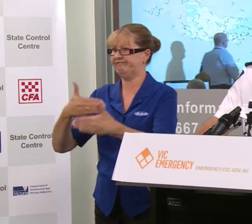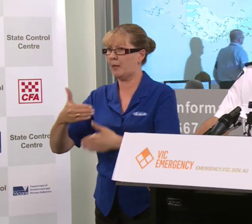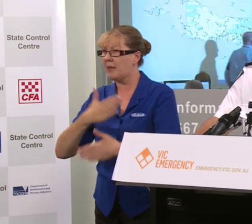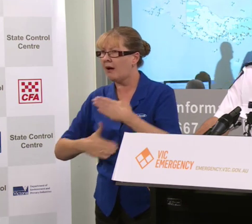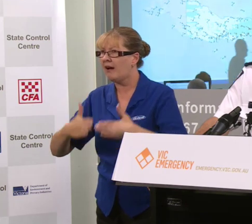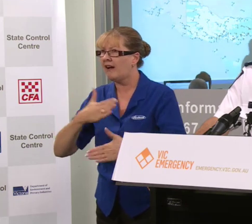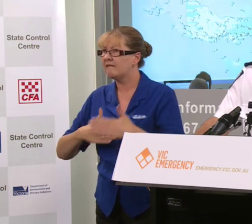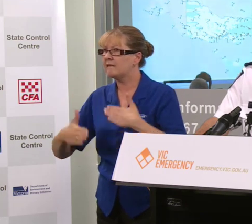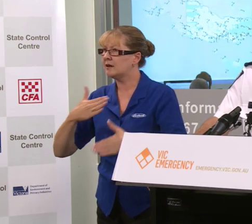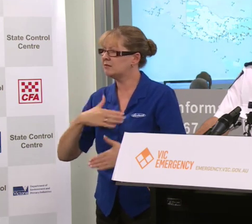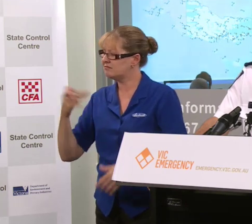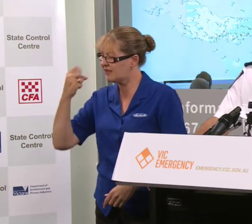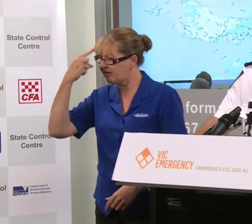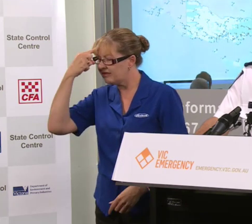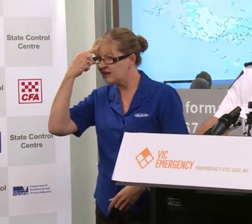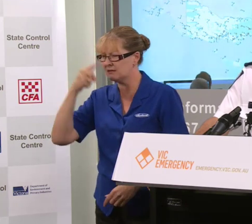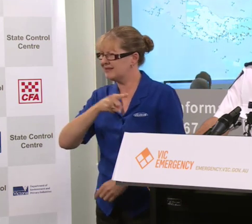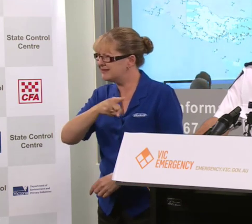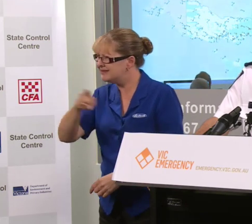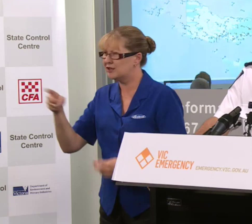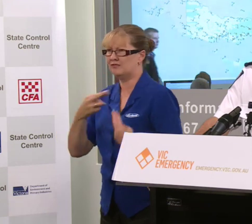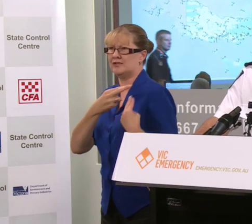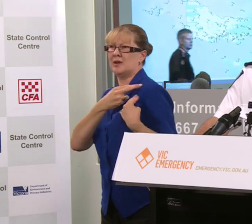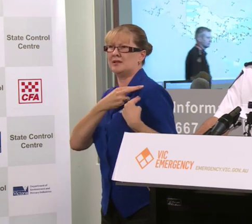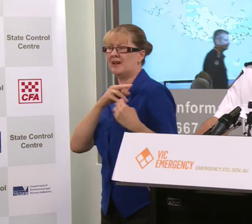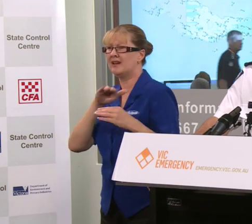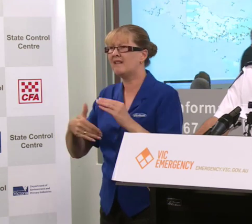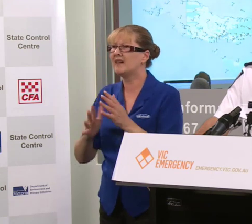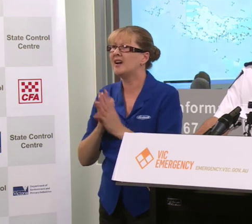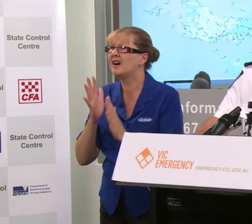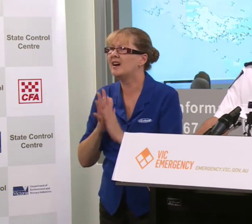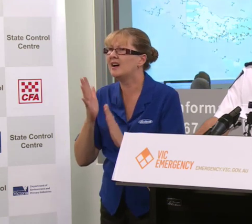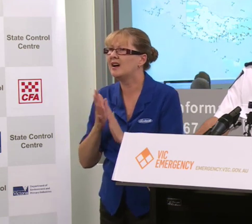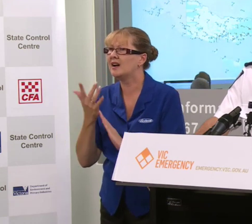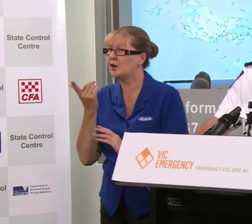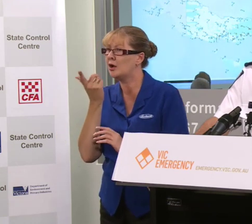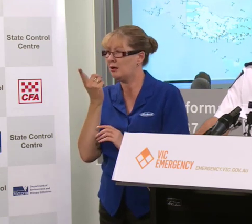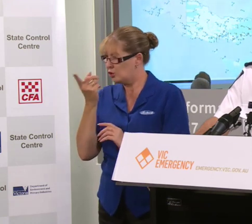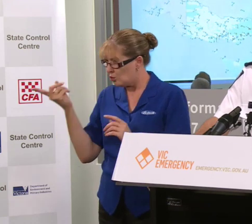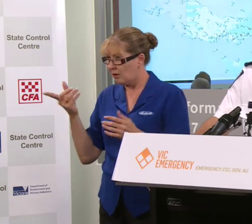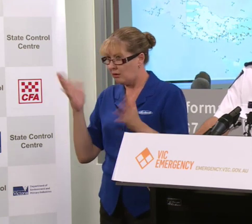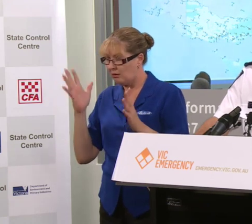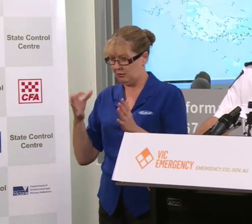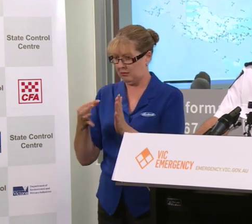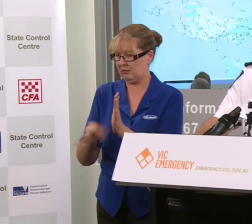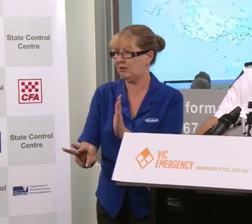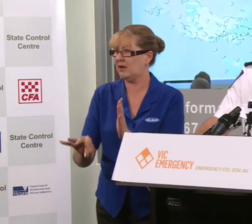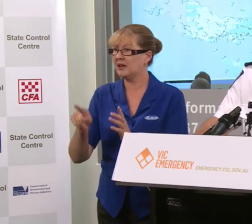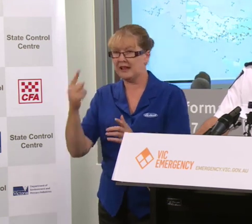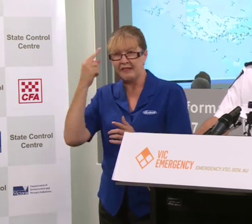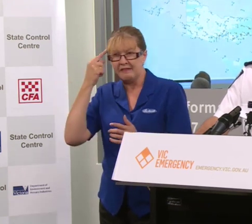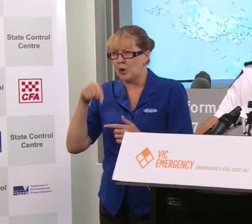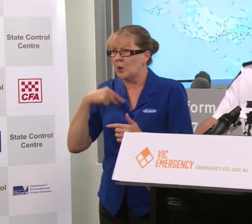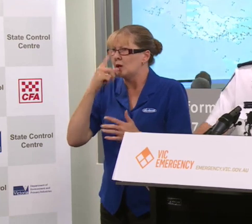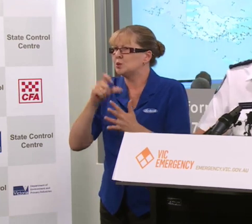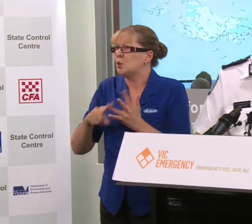I think people need to be very responsible about fire and the potential to light fires. Is there anything more